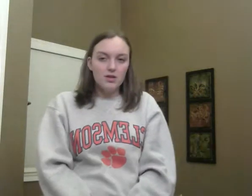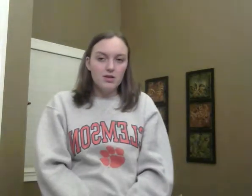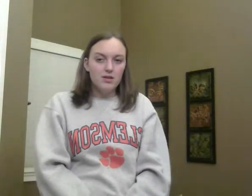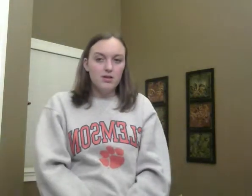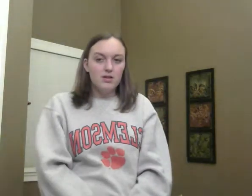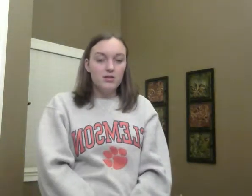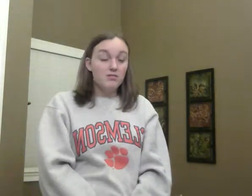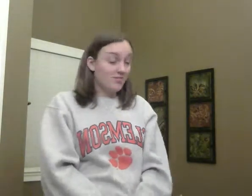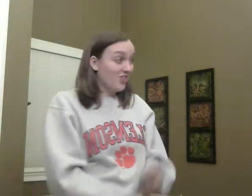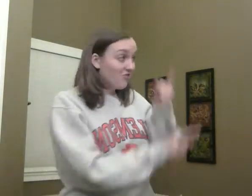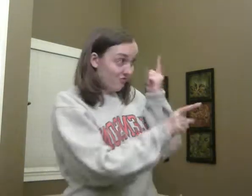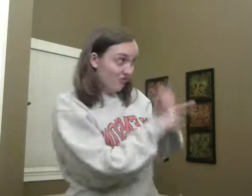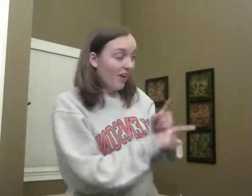He is correct.